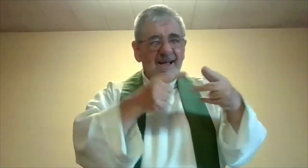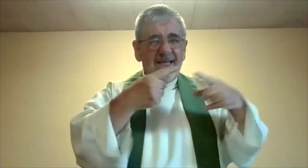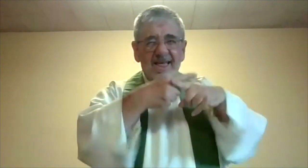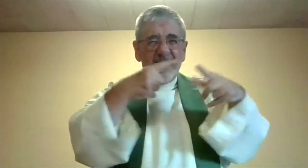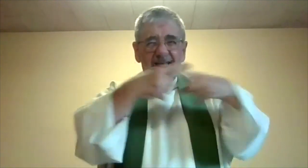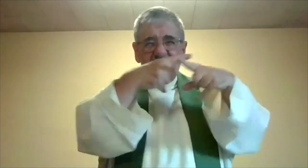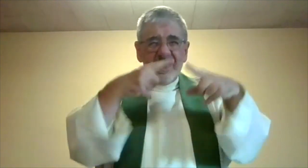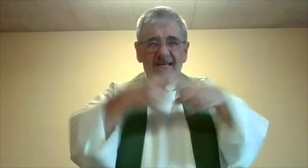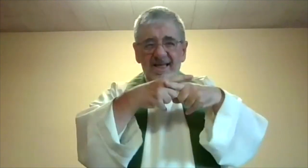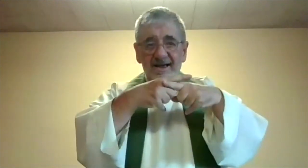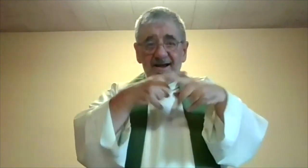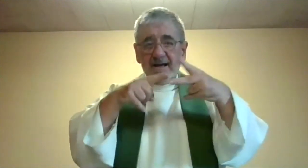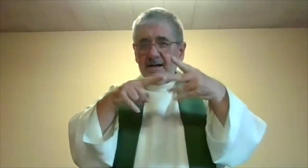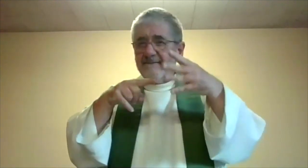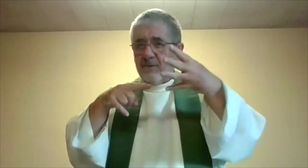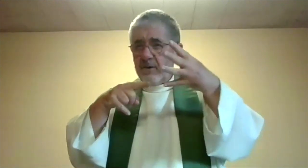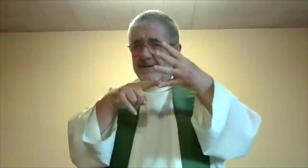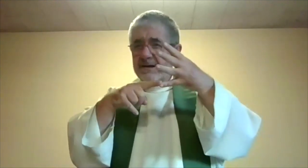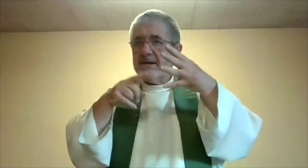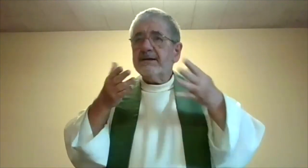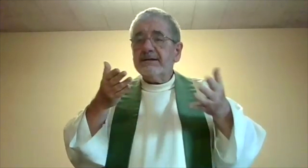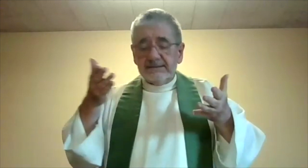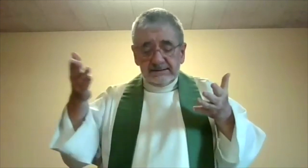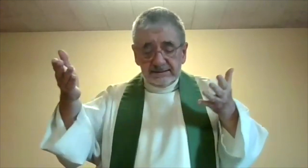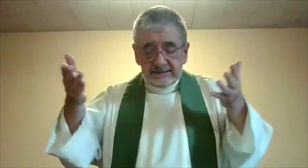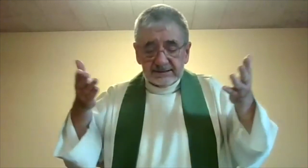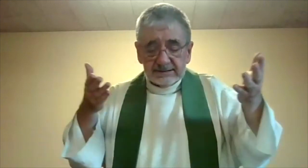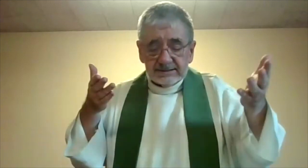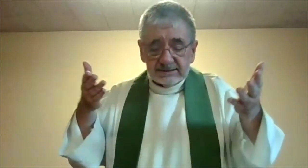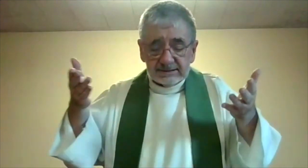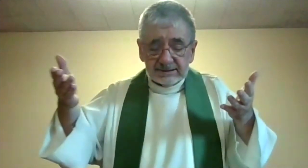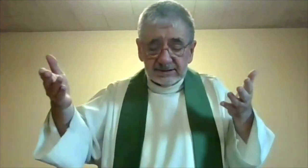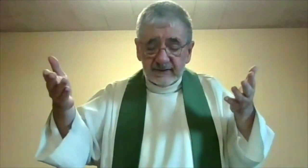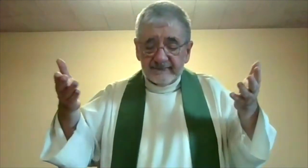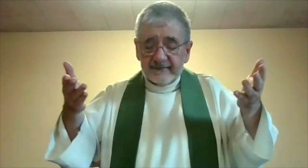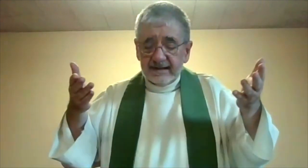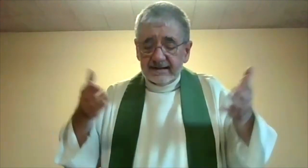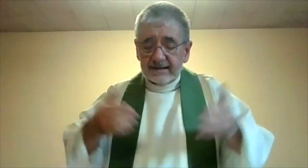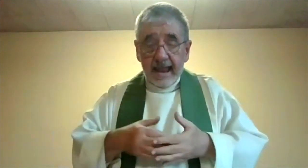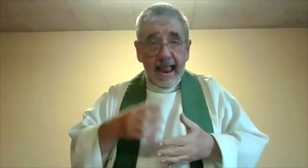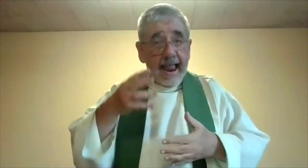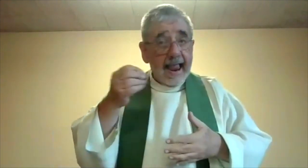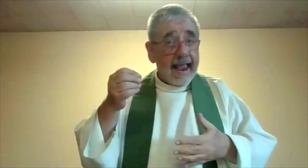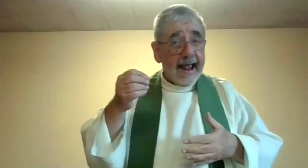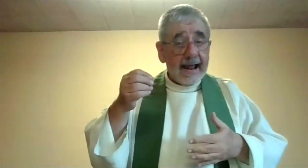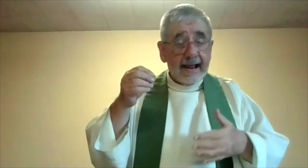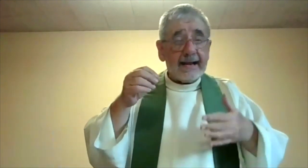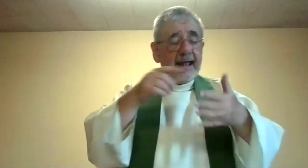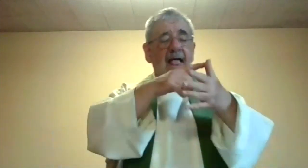This concept of servitude flies in the face of the former three definitions.